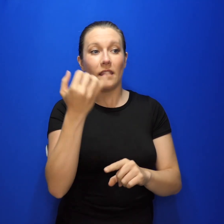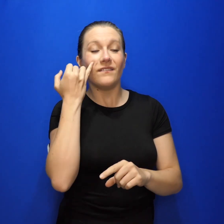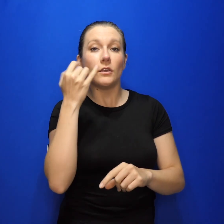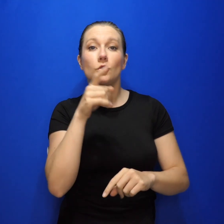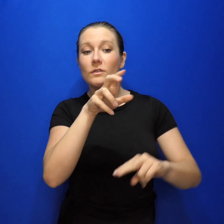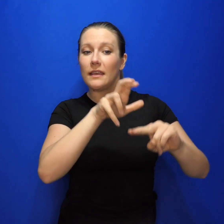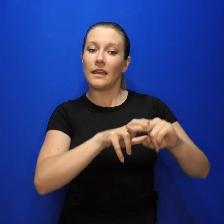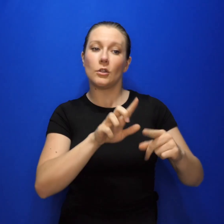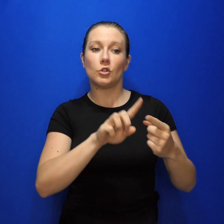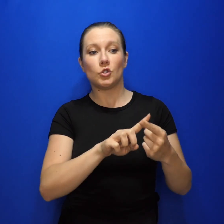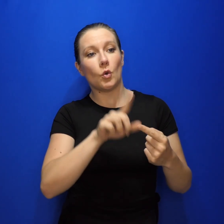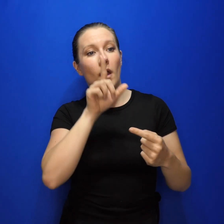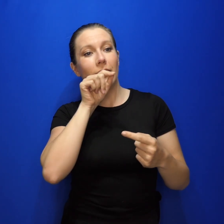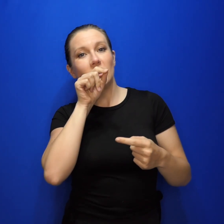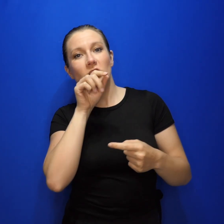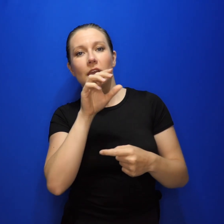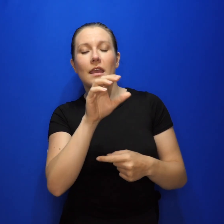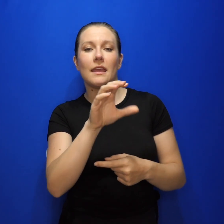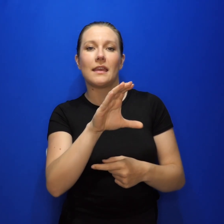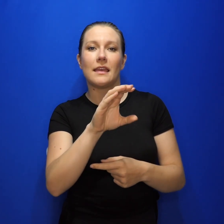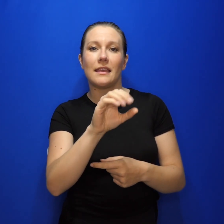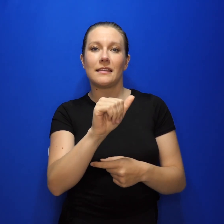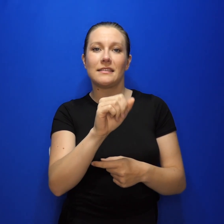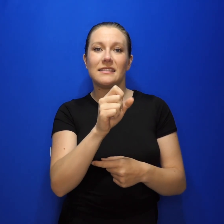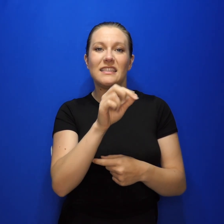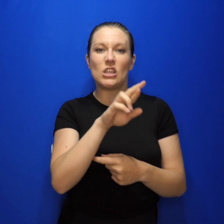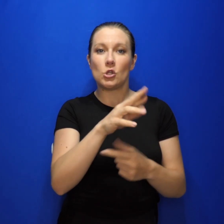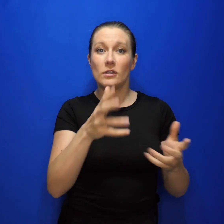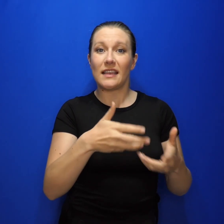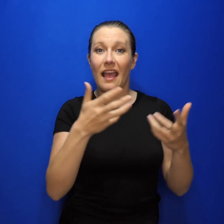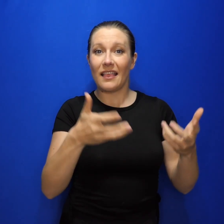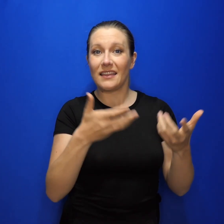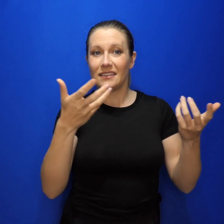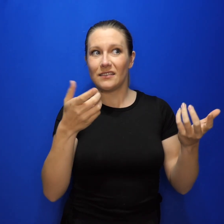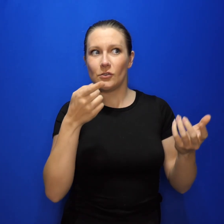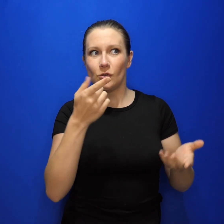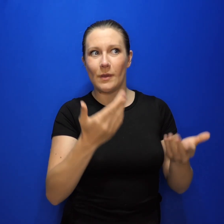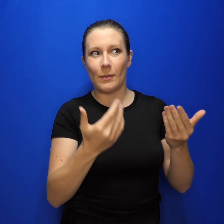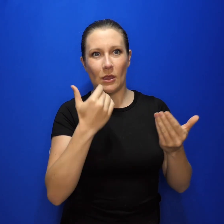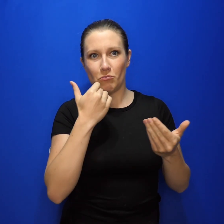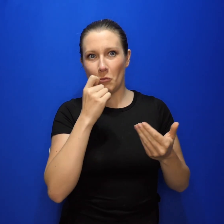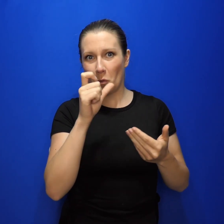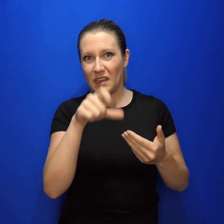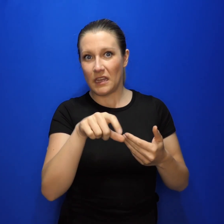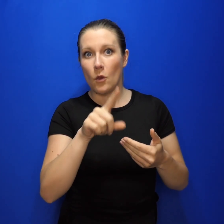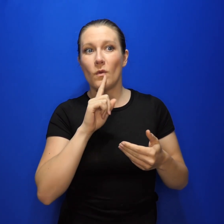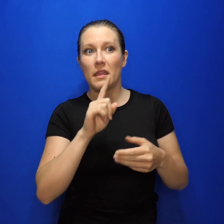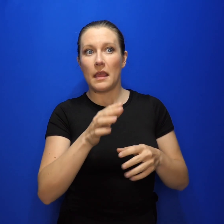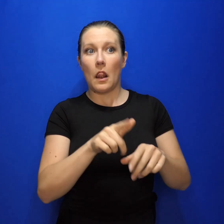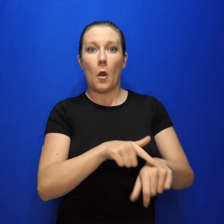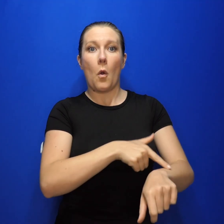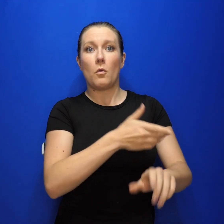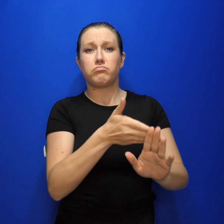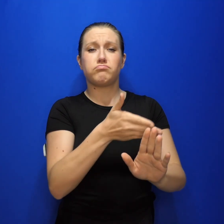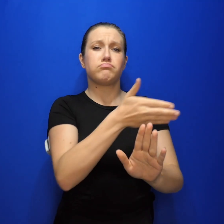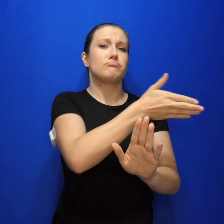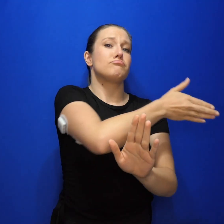to a chicken Caesar salad, you're probably not going to have a really long pre-bolus, again, depending on where your blood sugar is